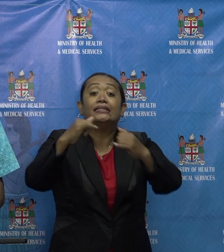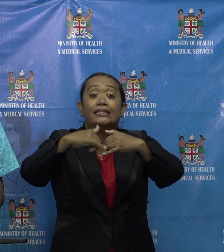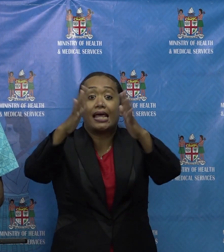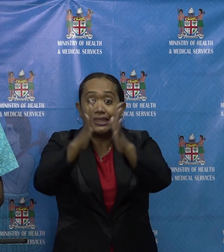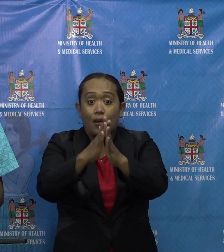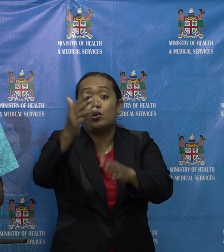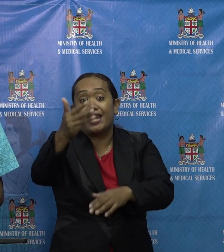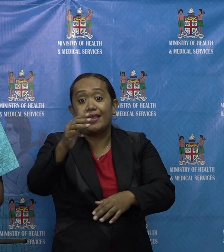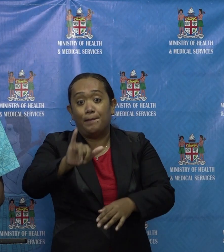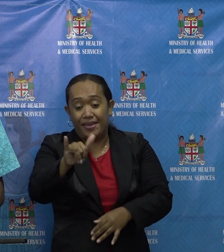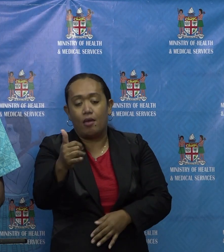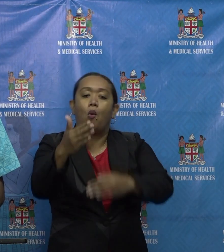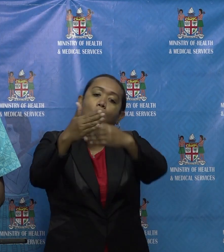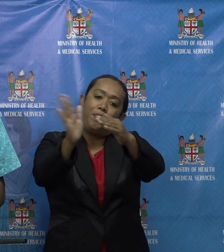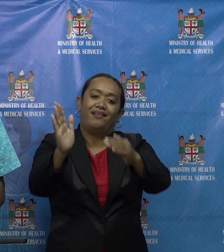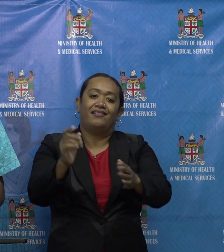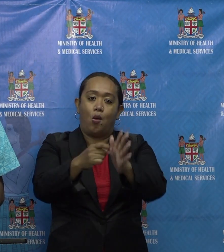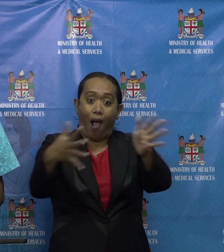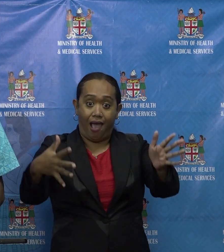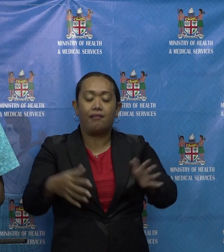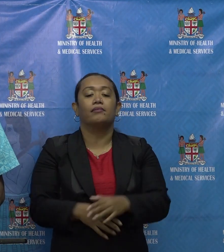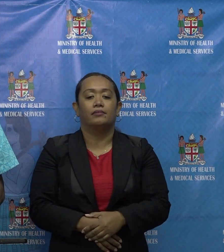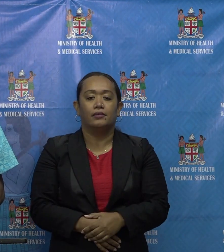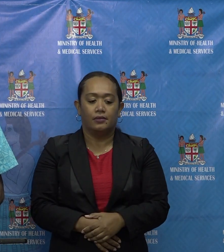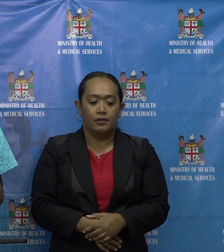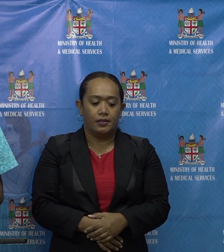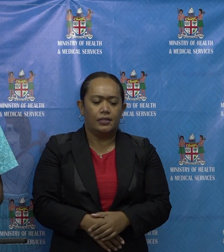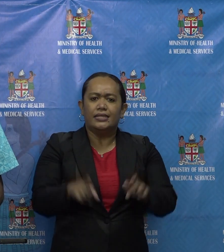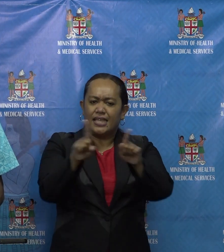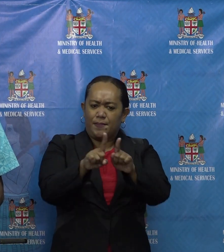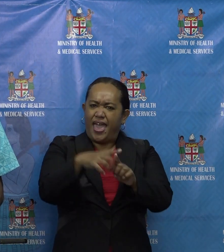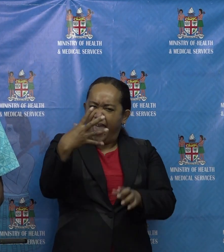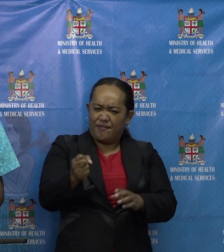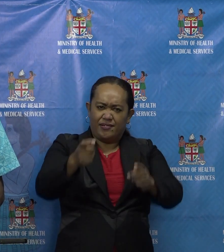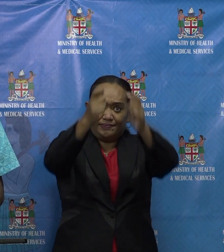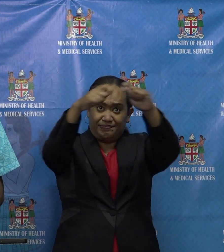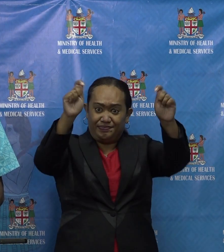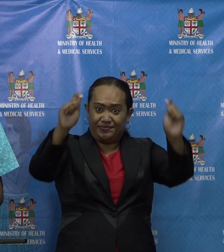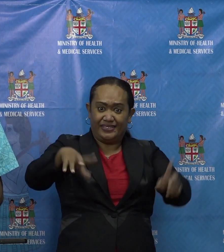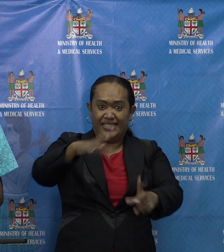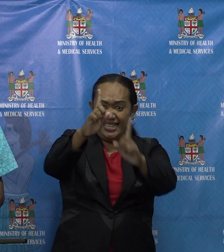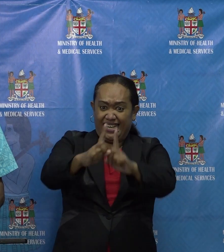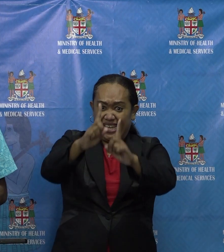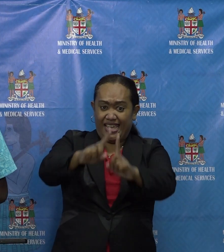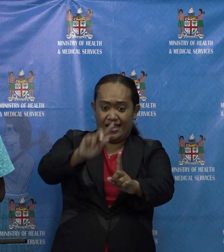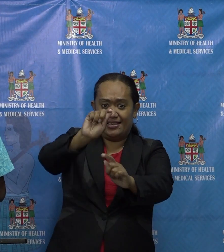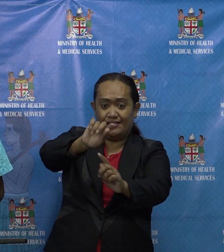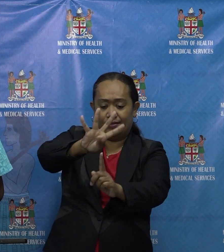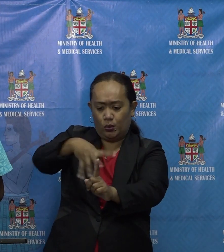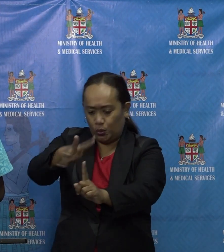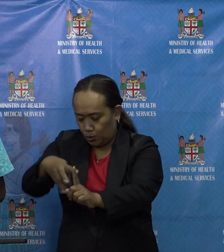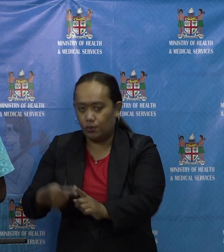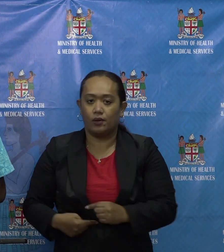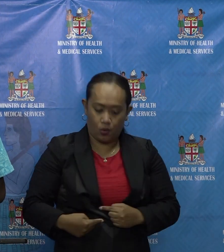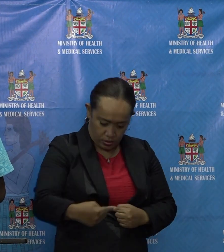May 2021. The screening clinic at the nearby public rental board facility